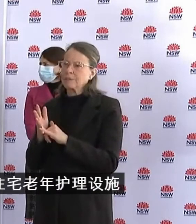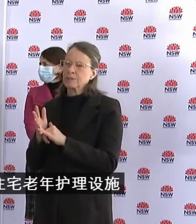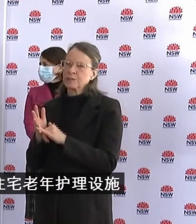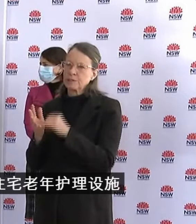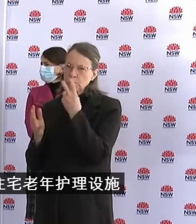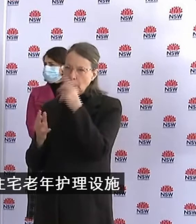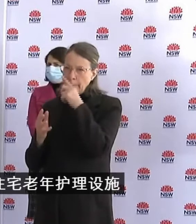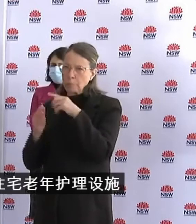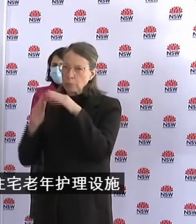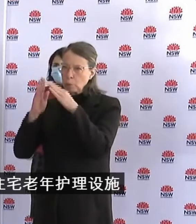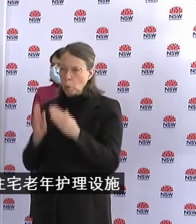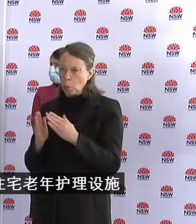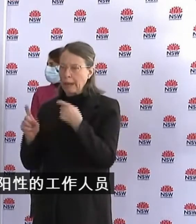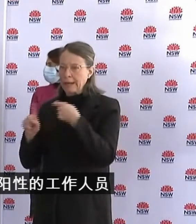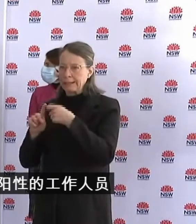Aged Care Facility in Kirrawee,